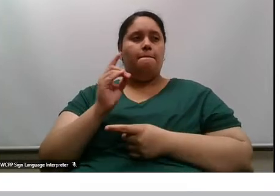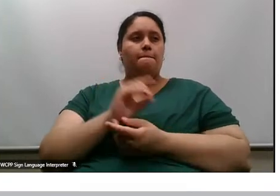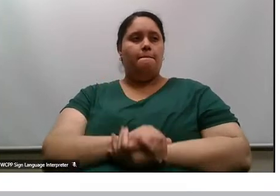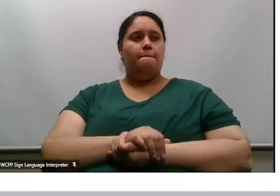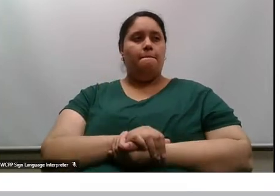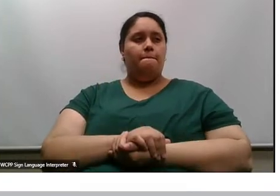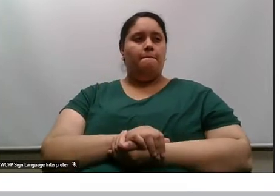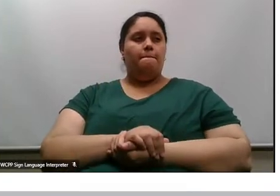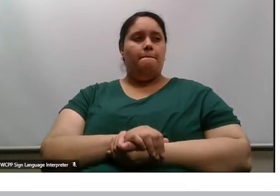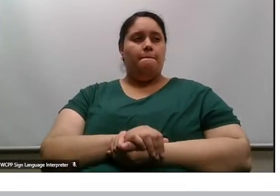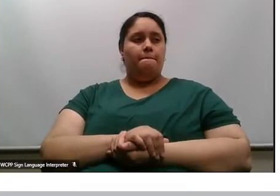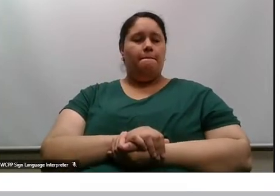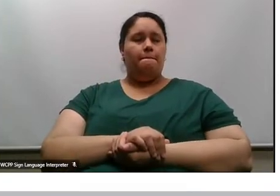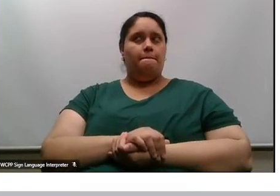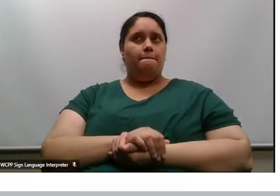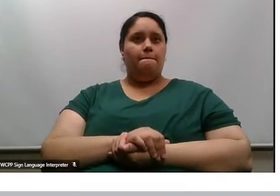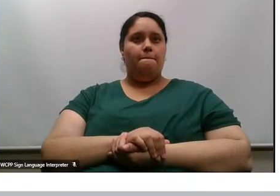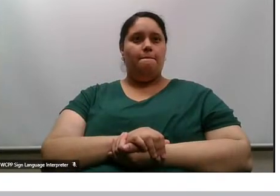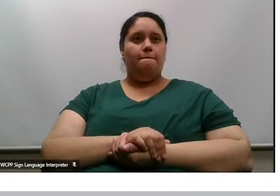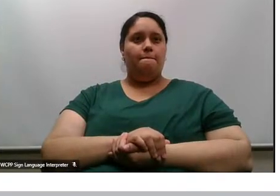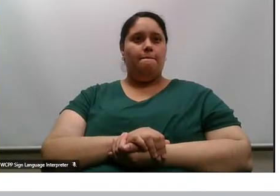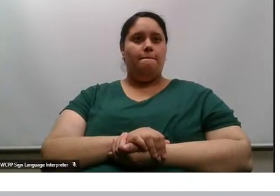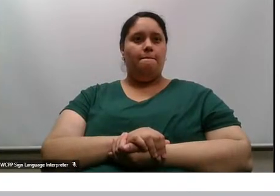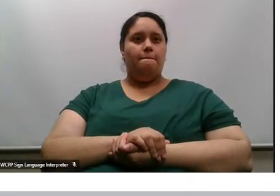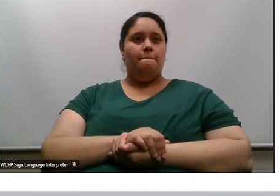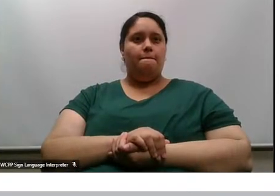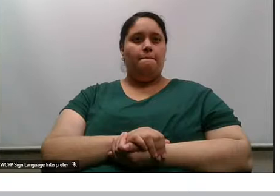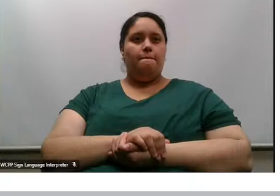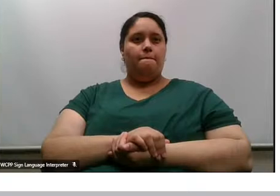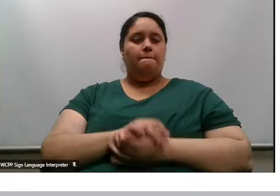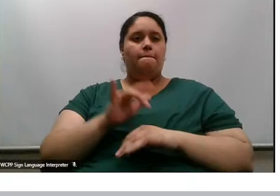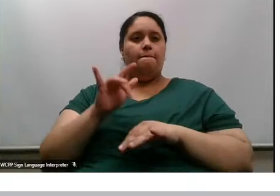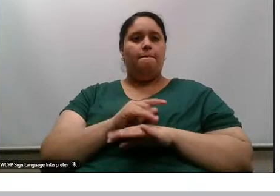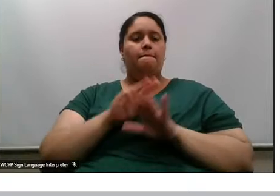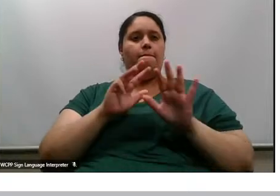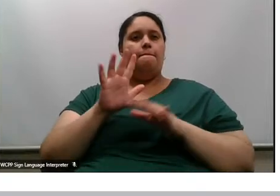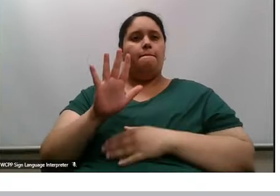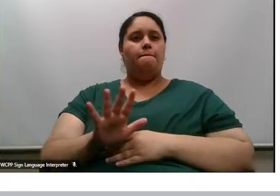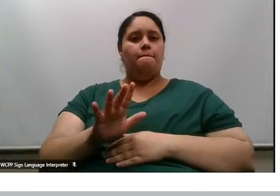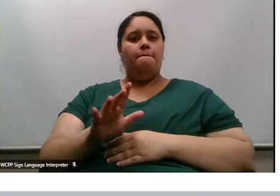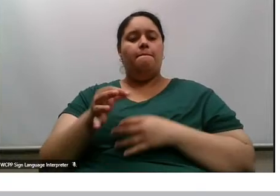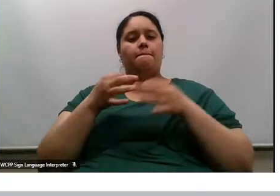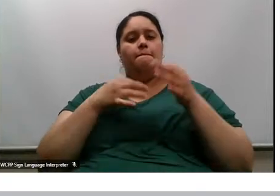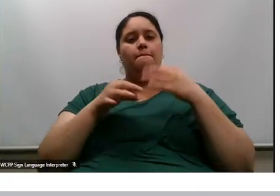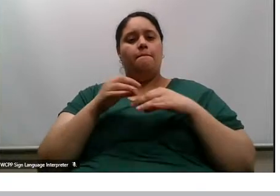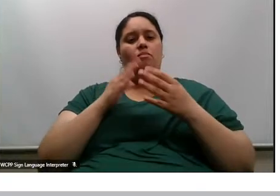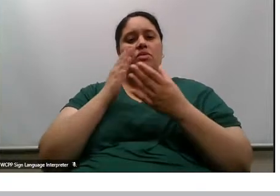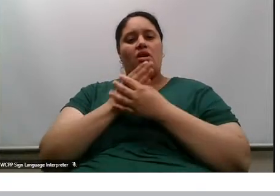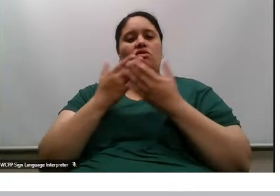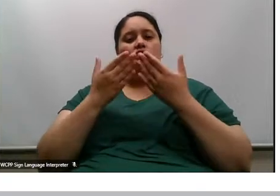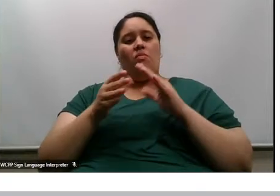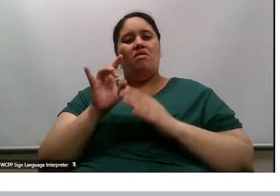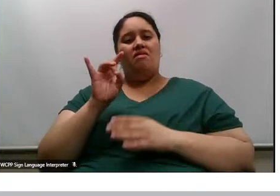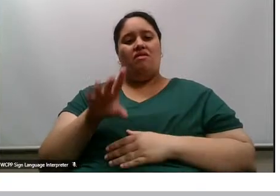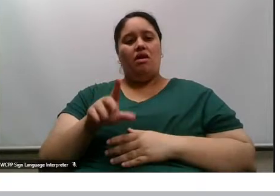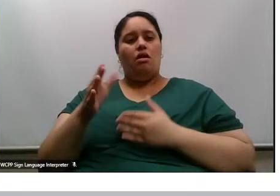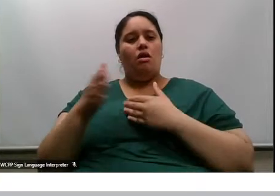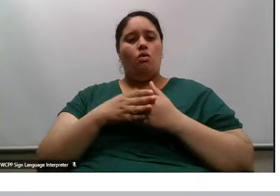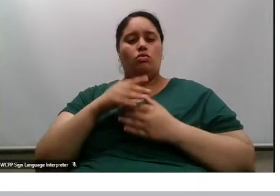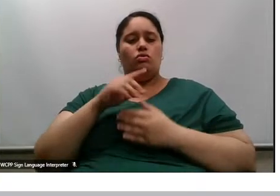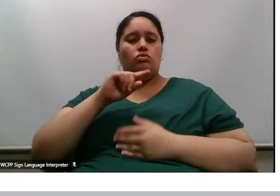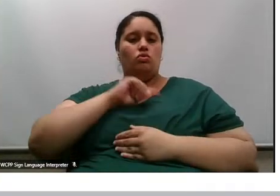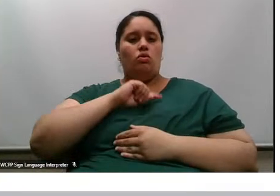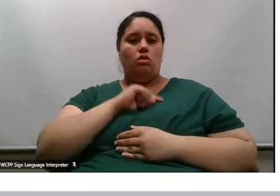On page 95, please explain the nature of the cases that were opened and why were they closed. I think that one was dealt